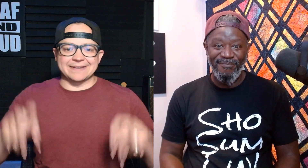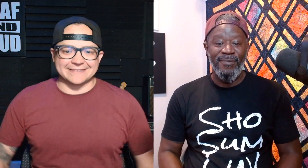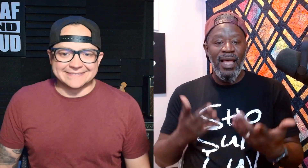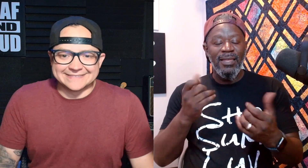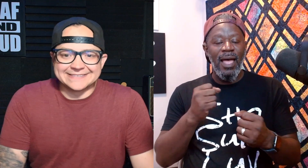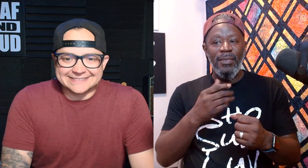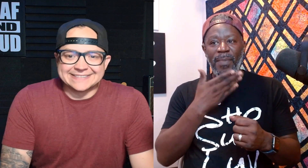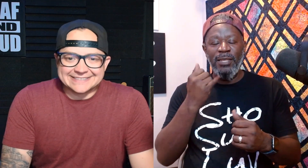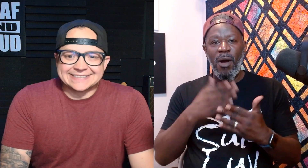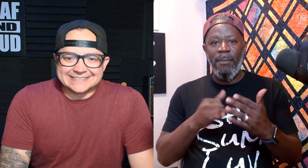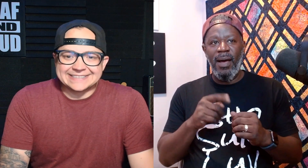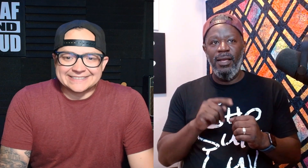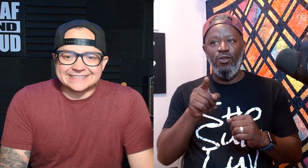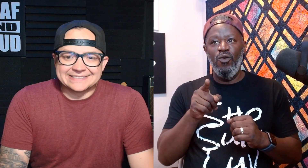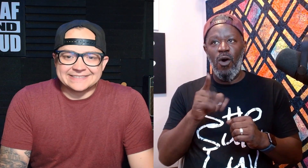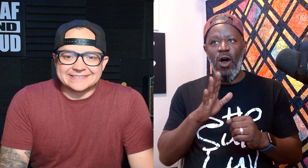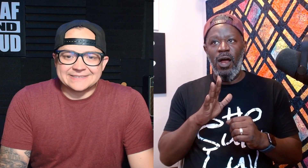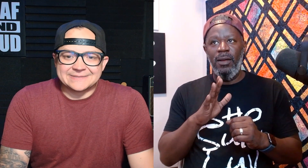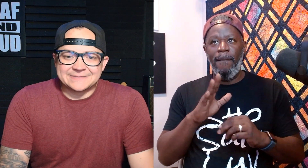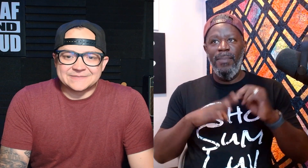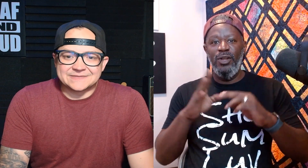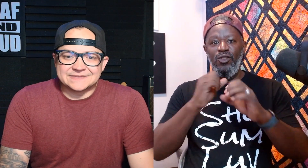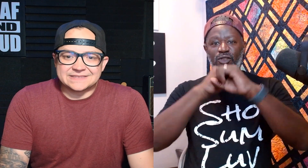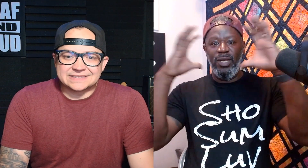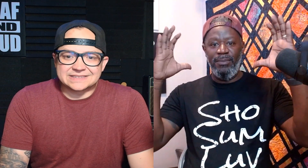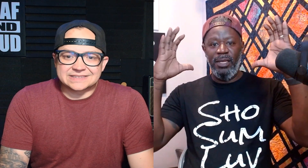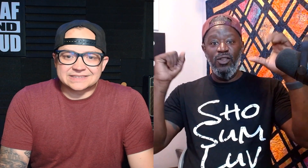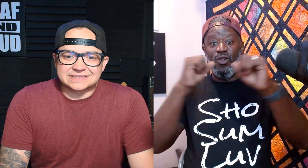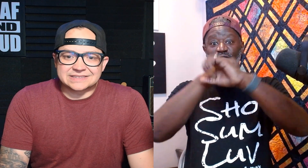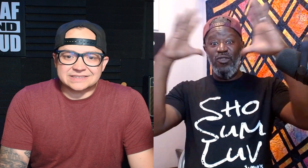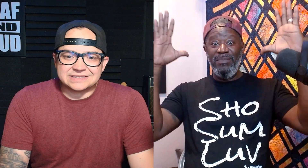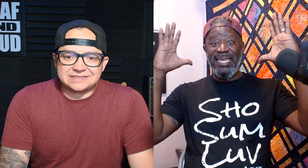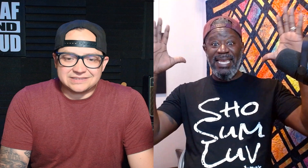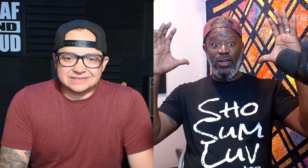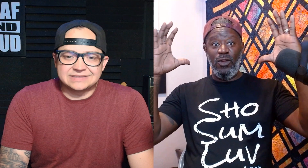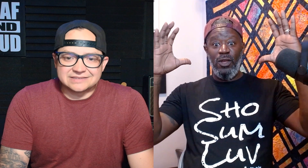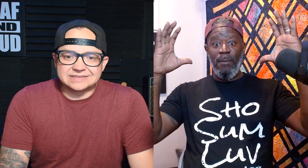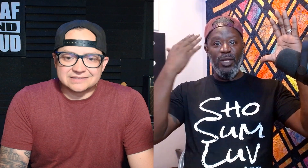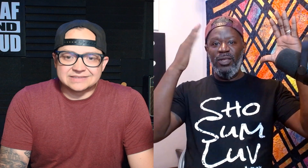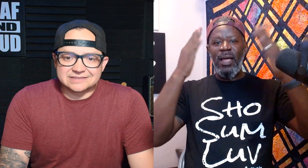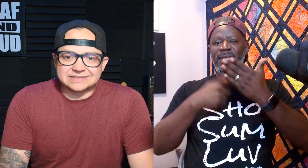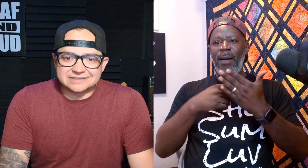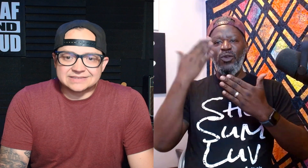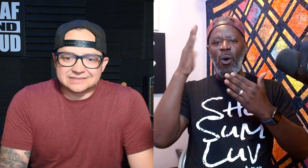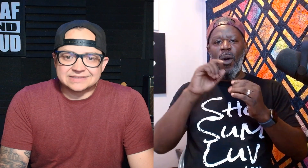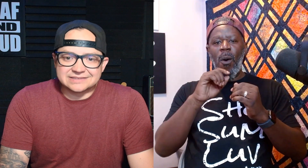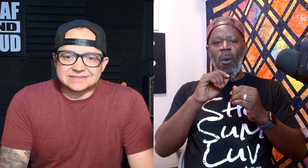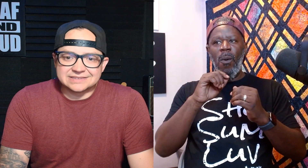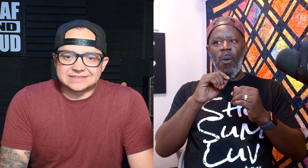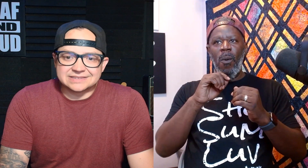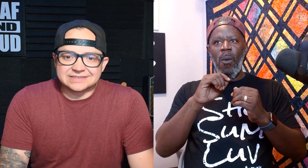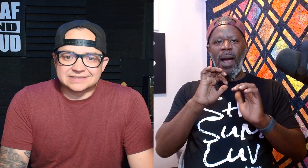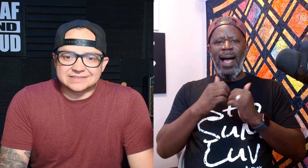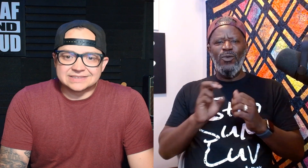shop. Best part about it, you are building your dream. So your dream is here, but sometimes you don't